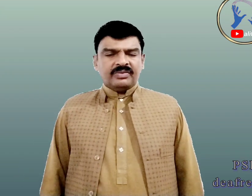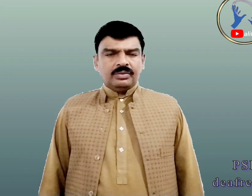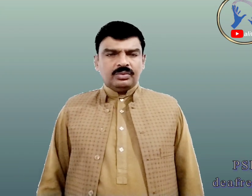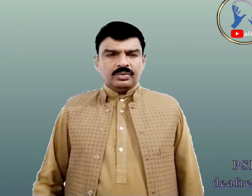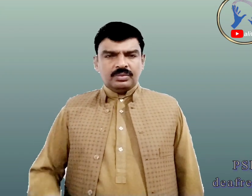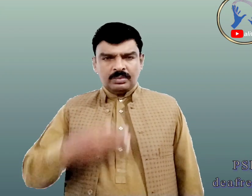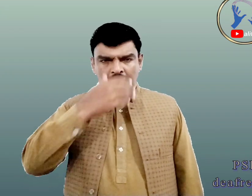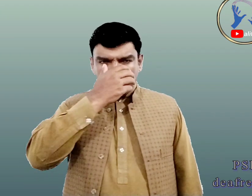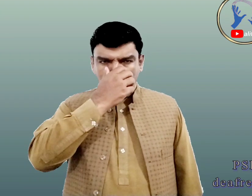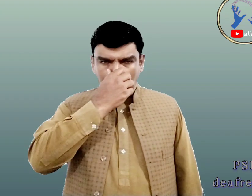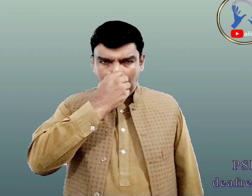flu,